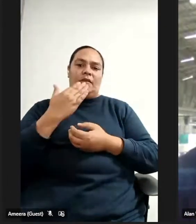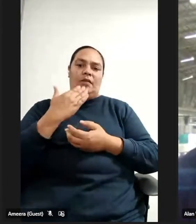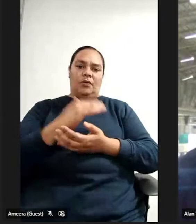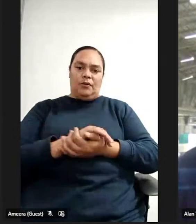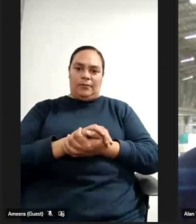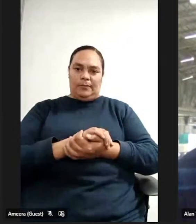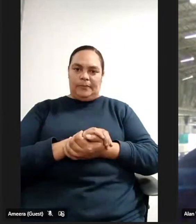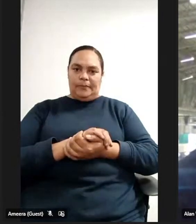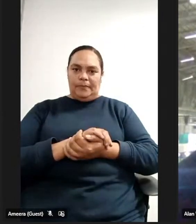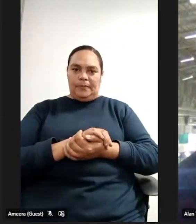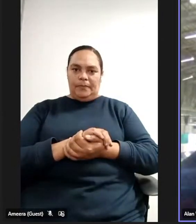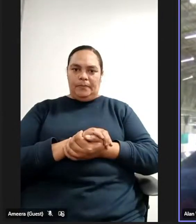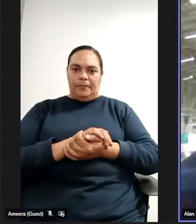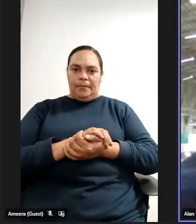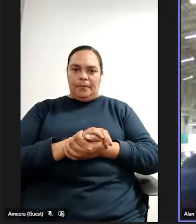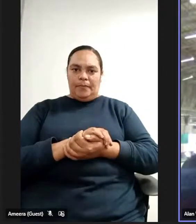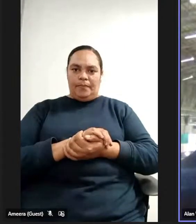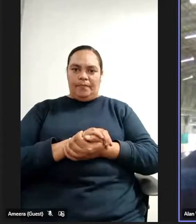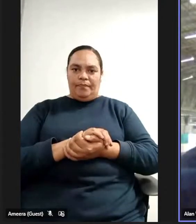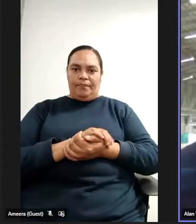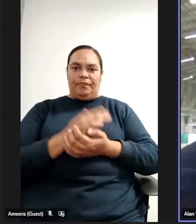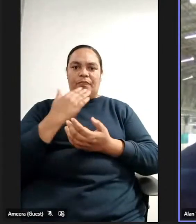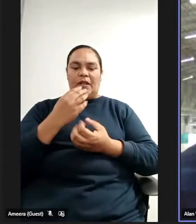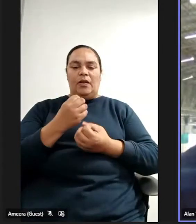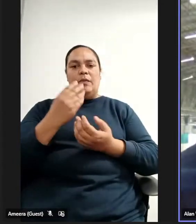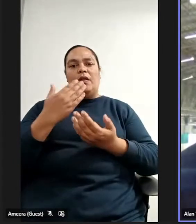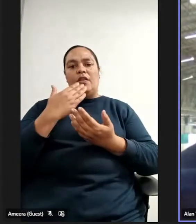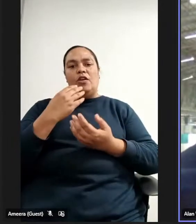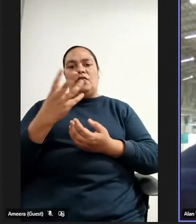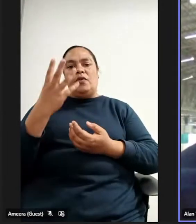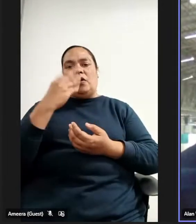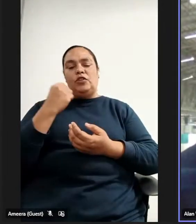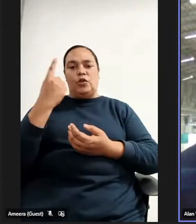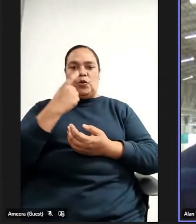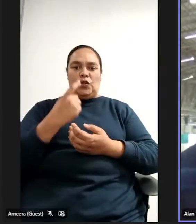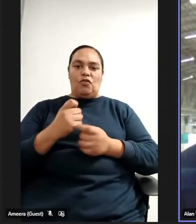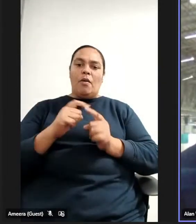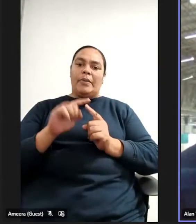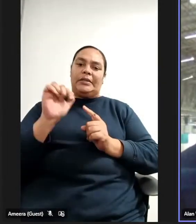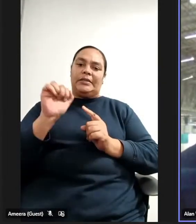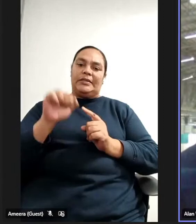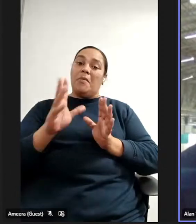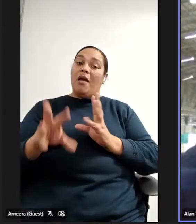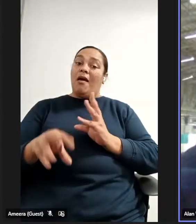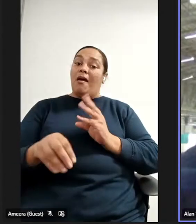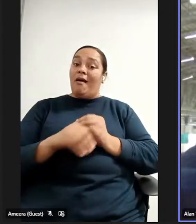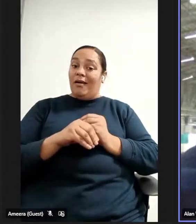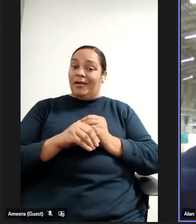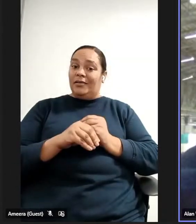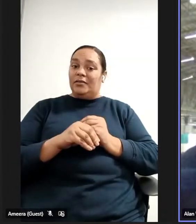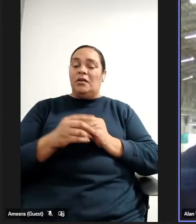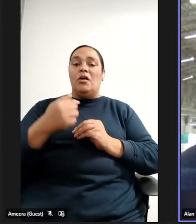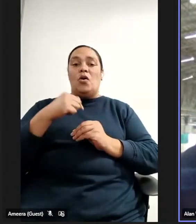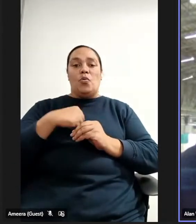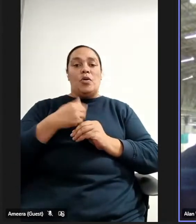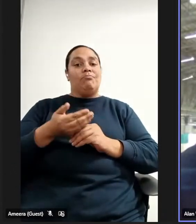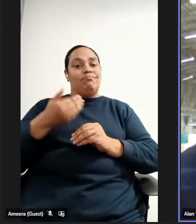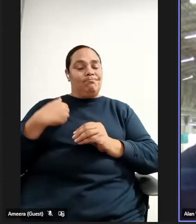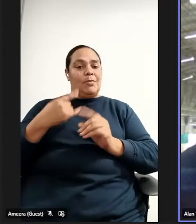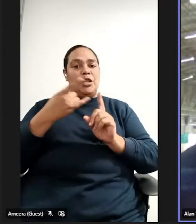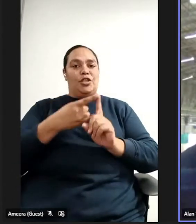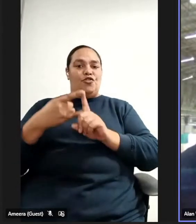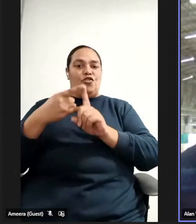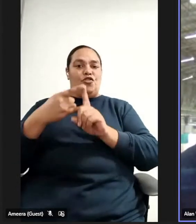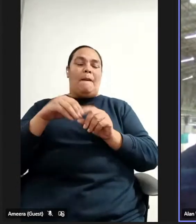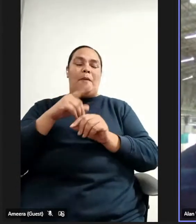Thank you very much, and thanks for the question. Perhaps also just to add, we have previous Digicons on the grid